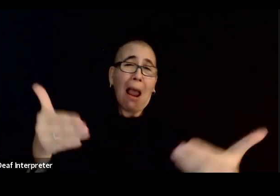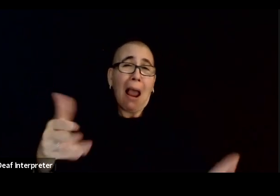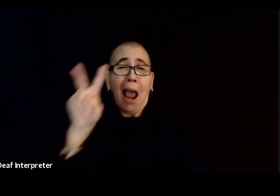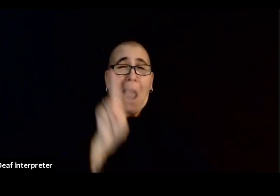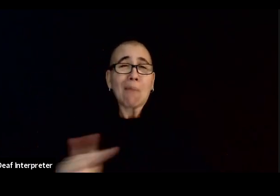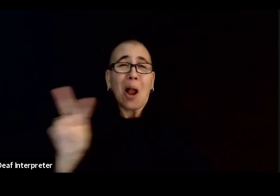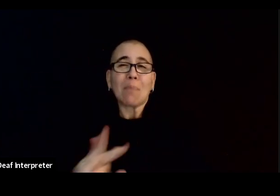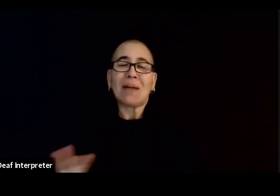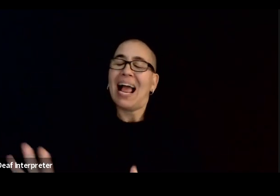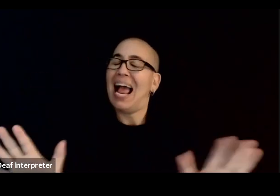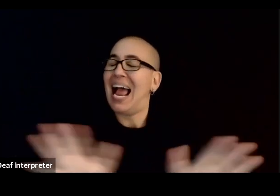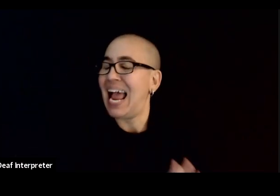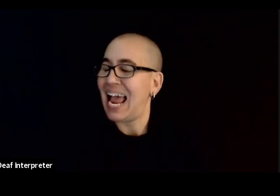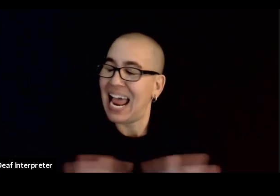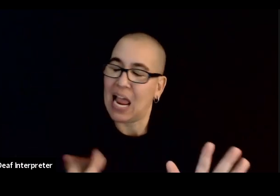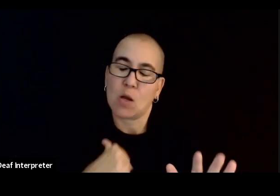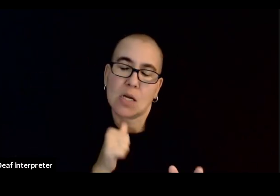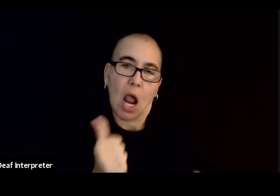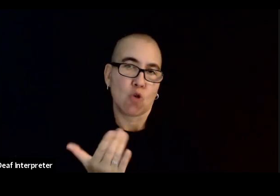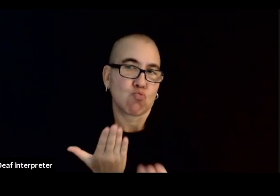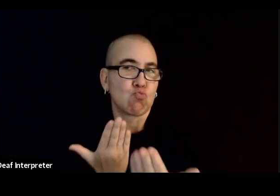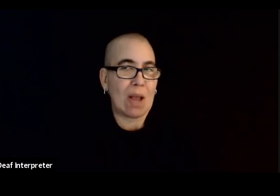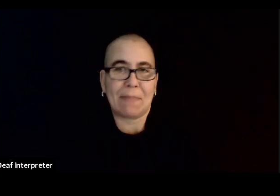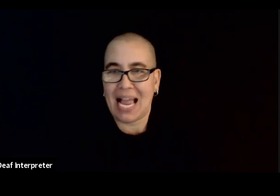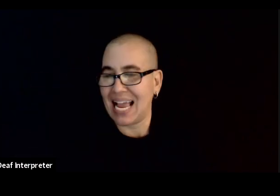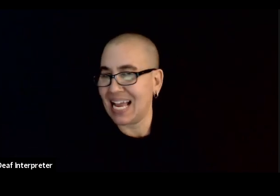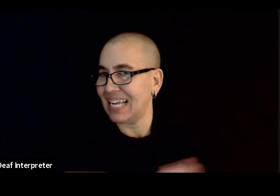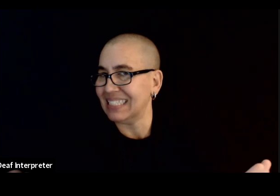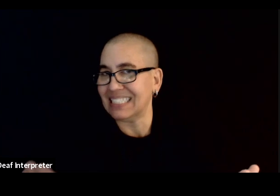if Dan, you want to comment at all?